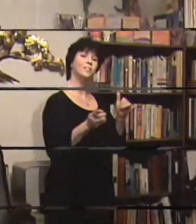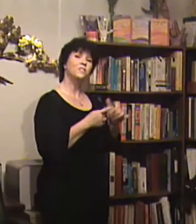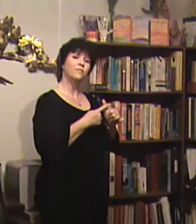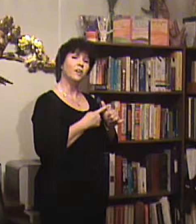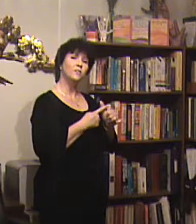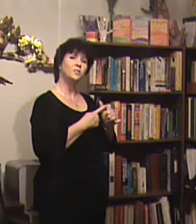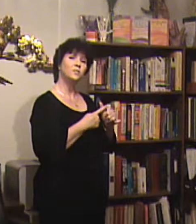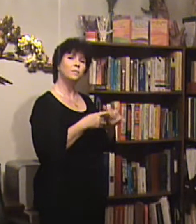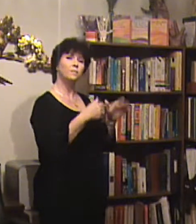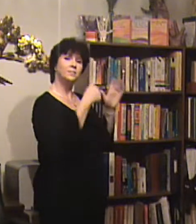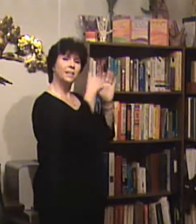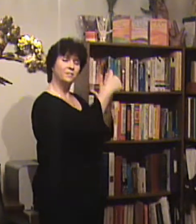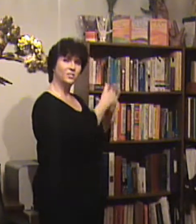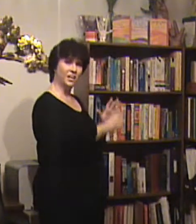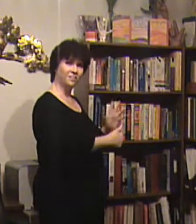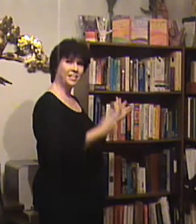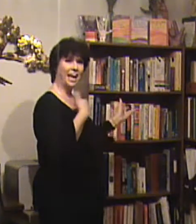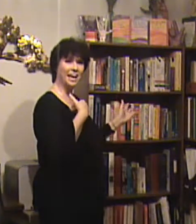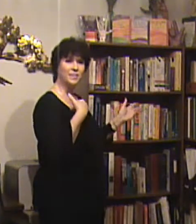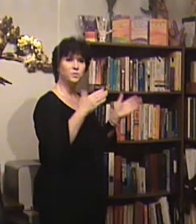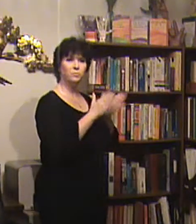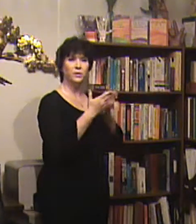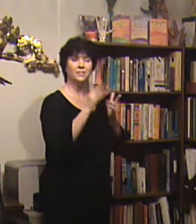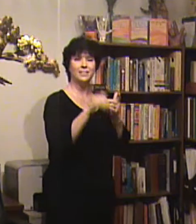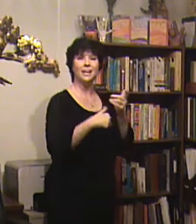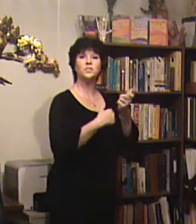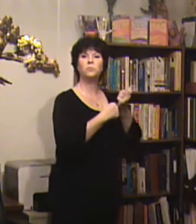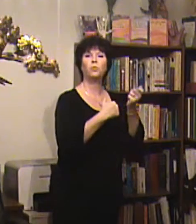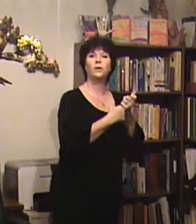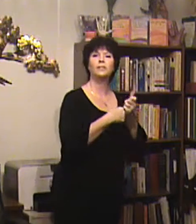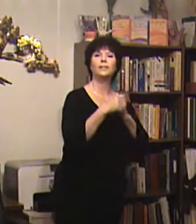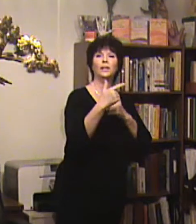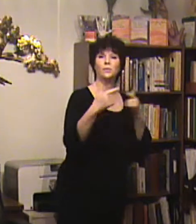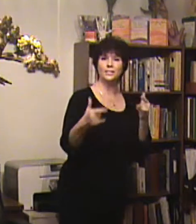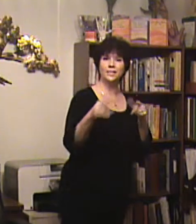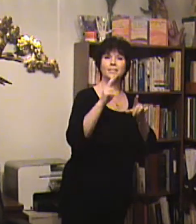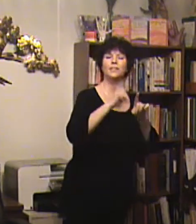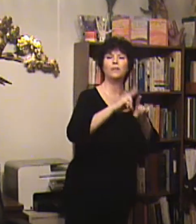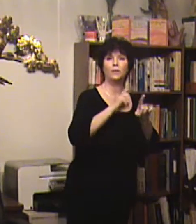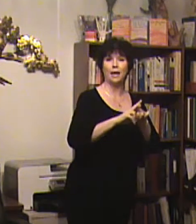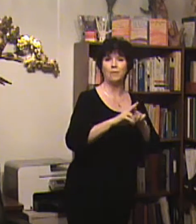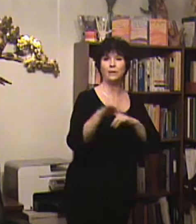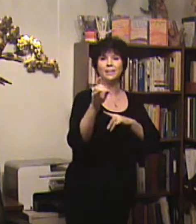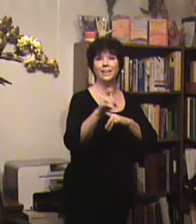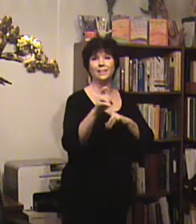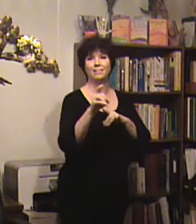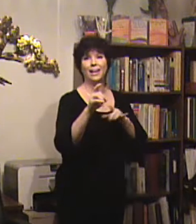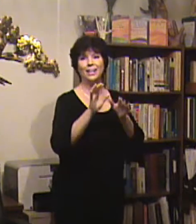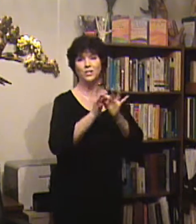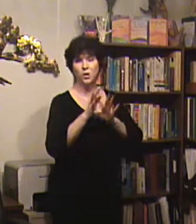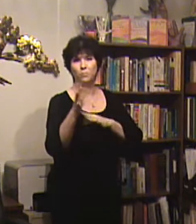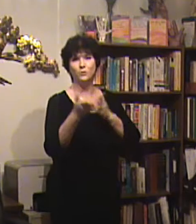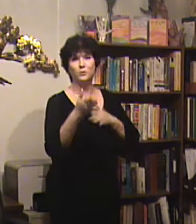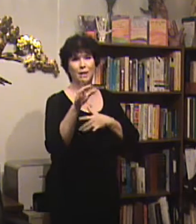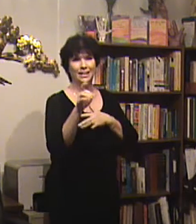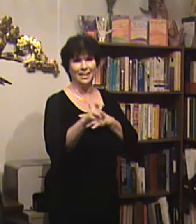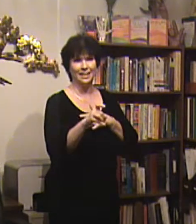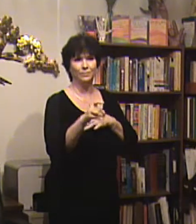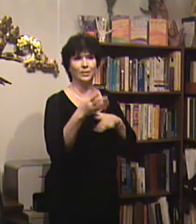This first set of shelves has books that support the linguistics and vocabulary that interpreters may need, that